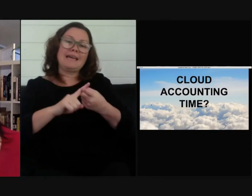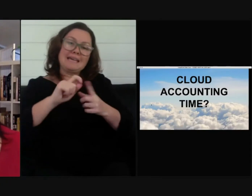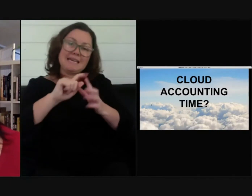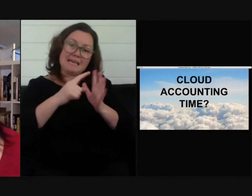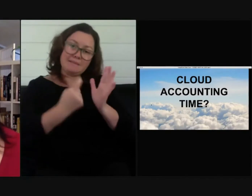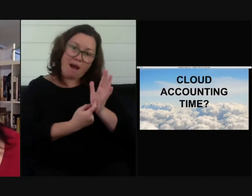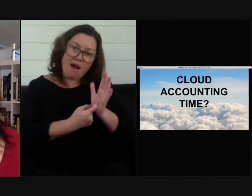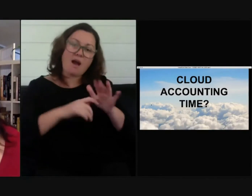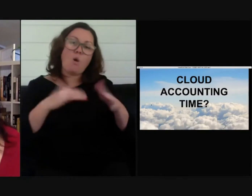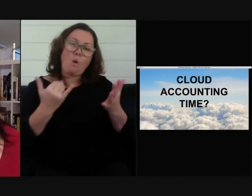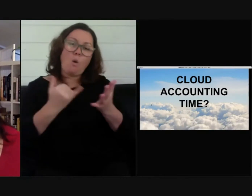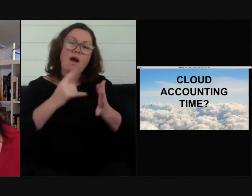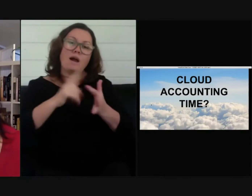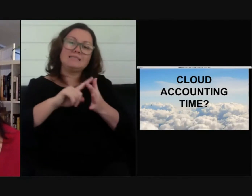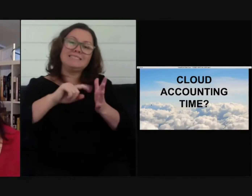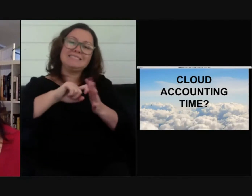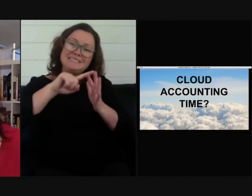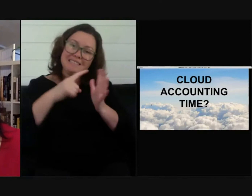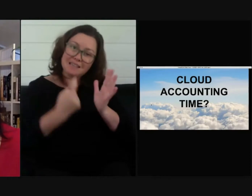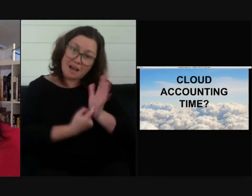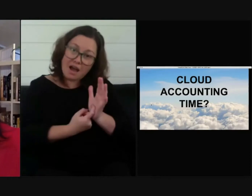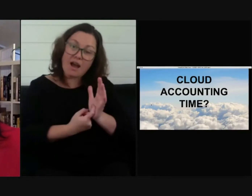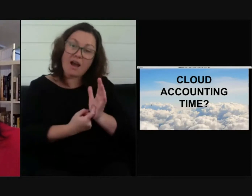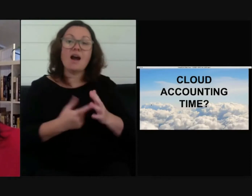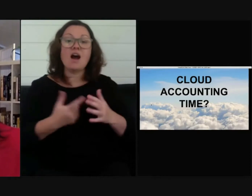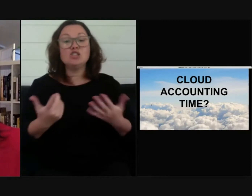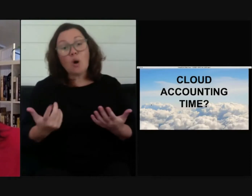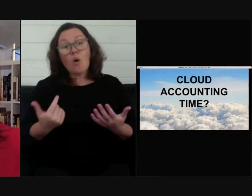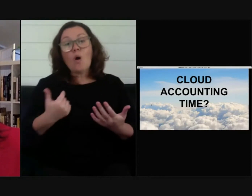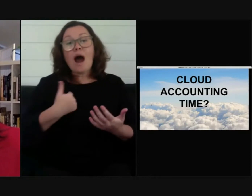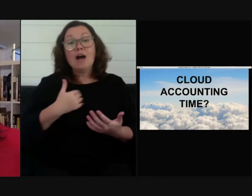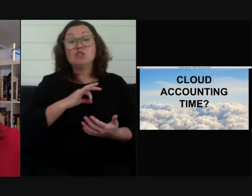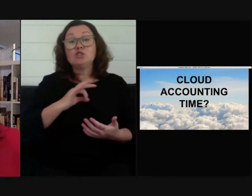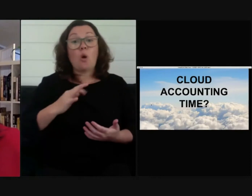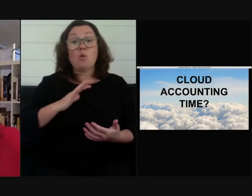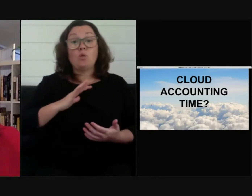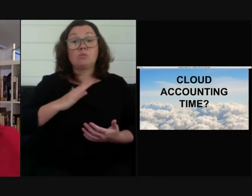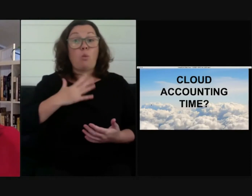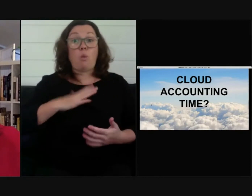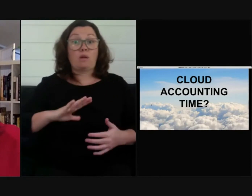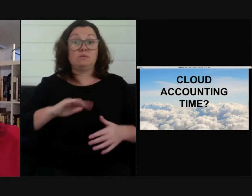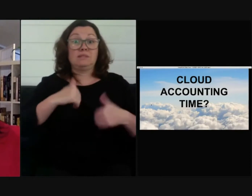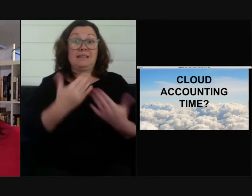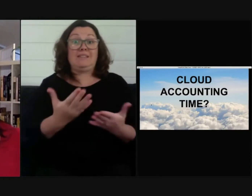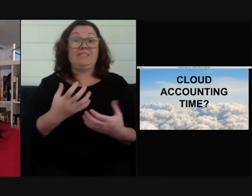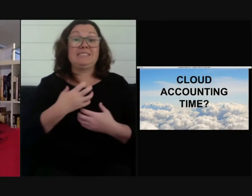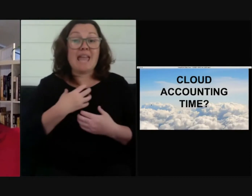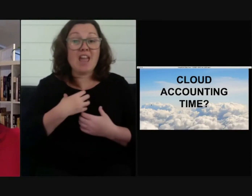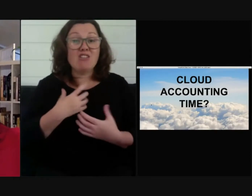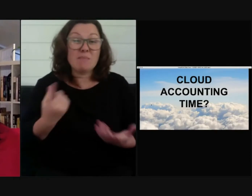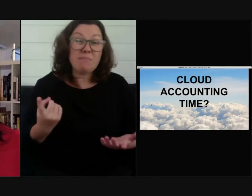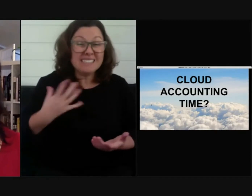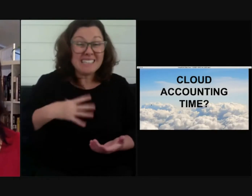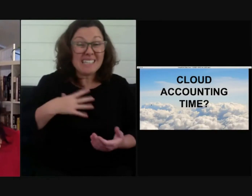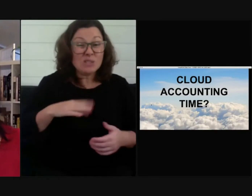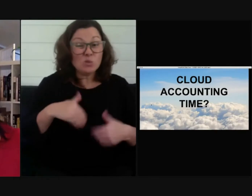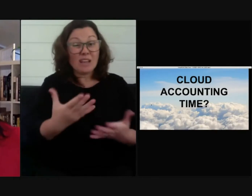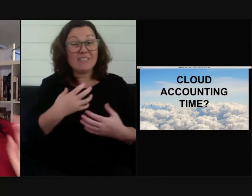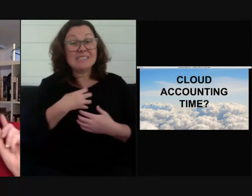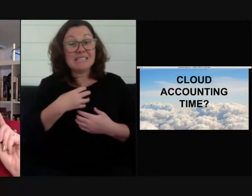on purpose because this is scary. So I'm scaring you into action. I know it's not very